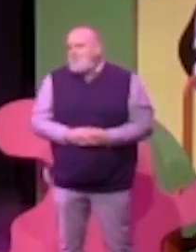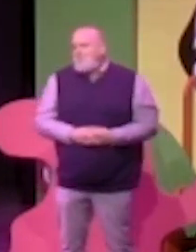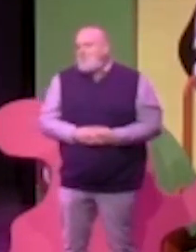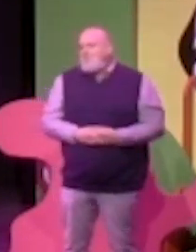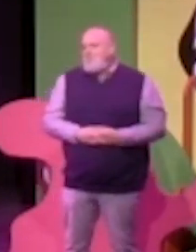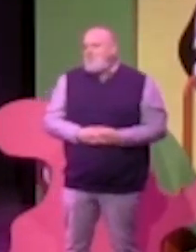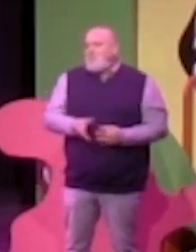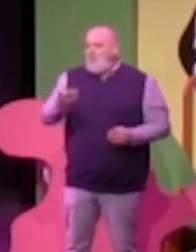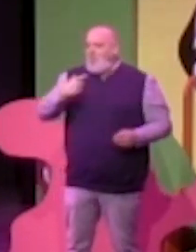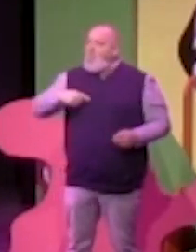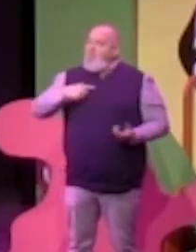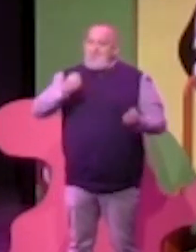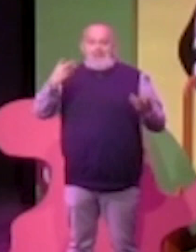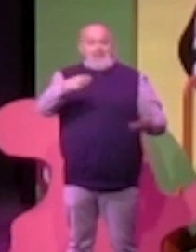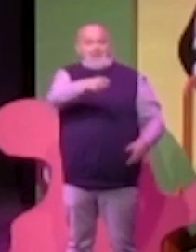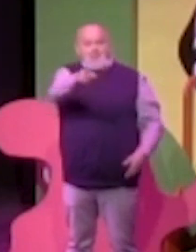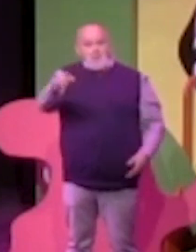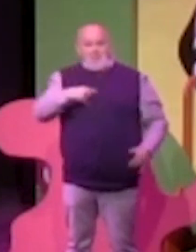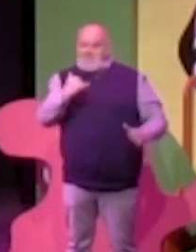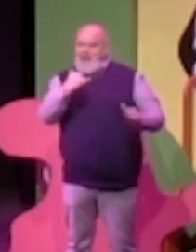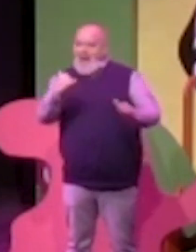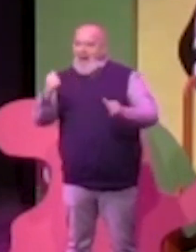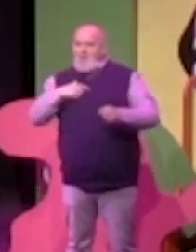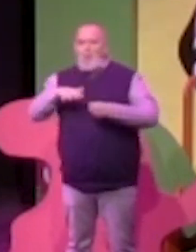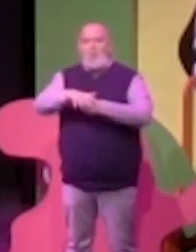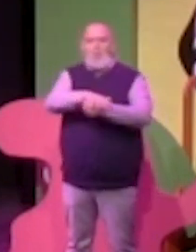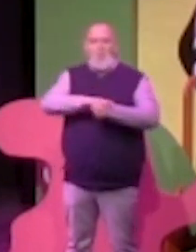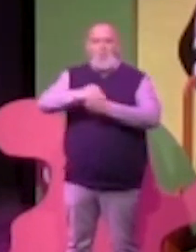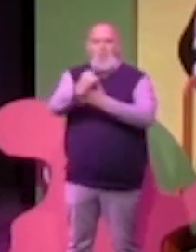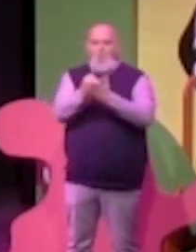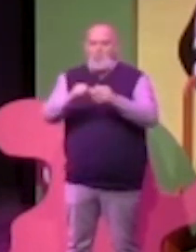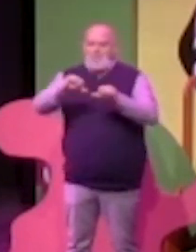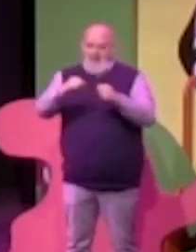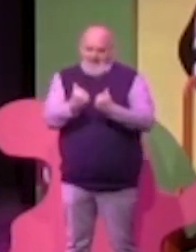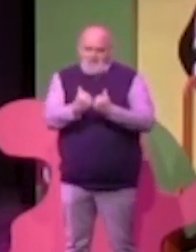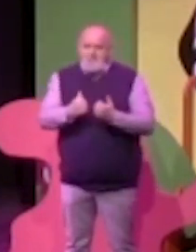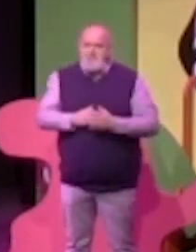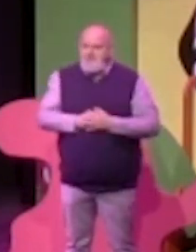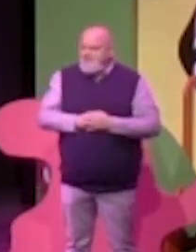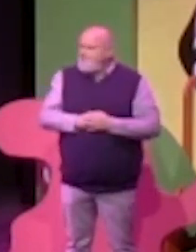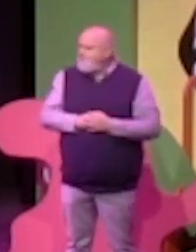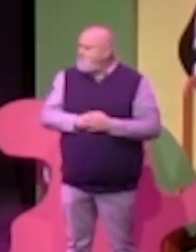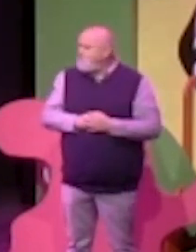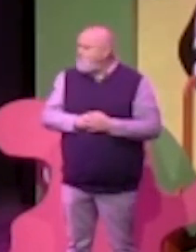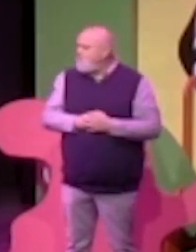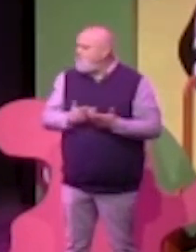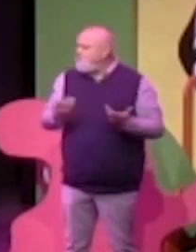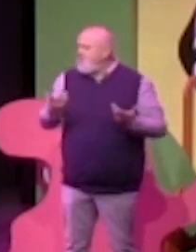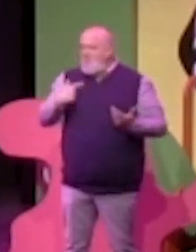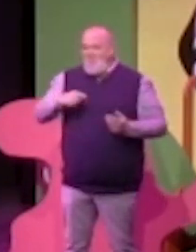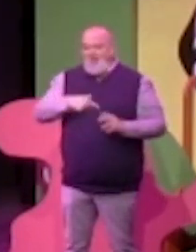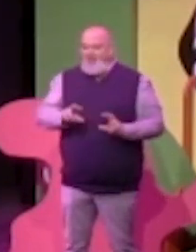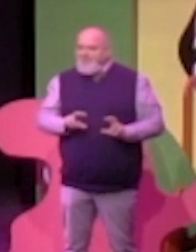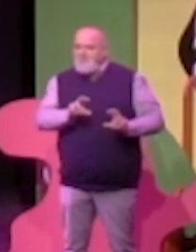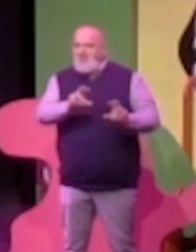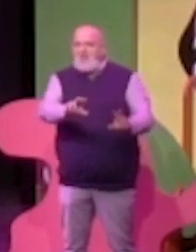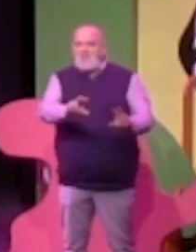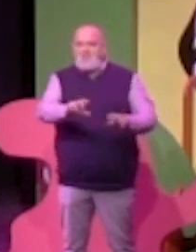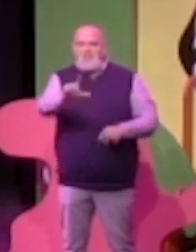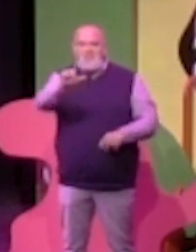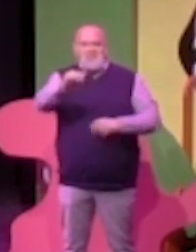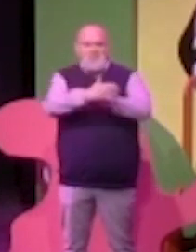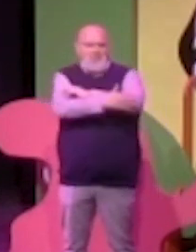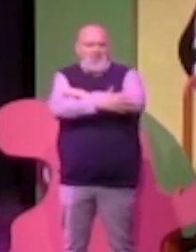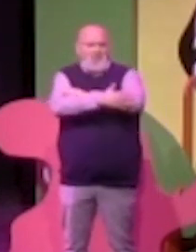And we are, like many of you in this room, a local arts agency in that we essentially invest in Los Angeles